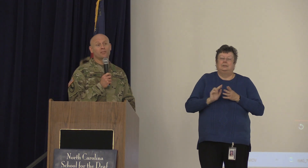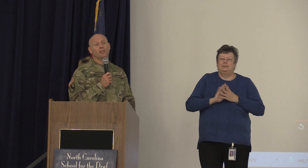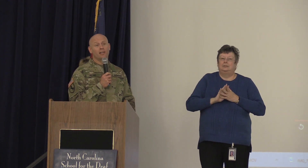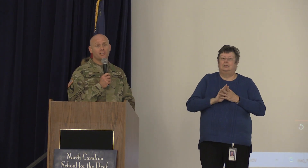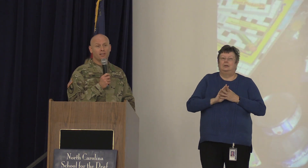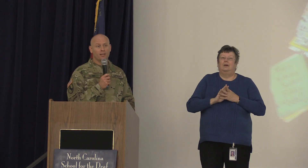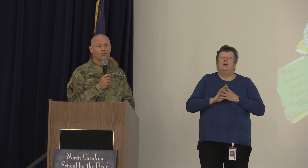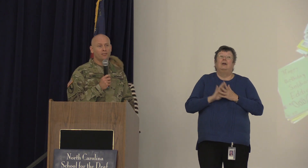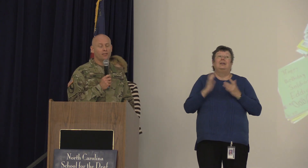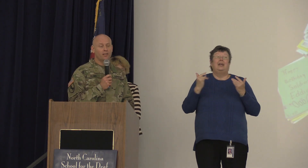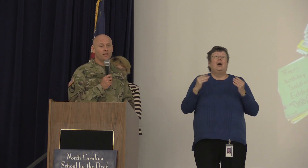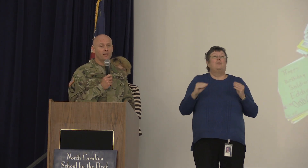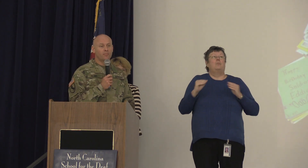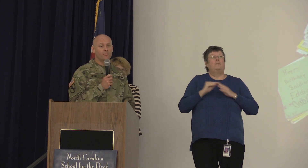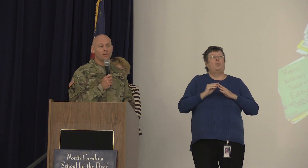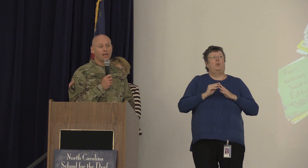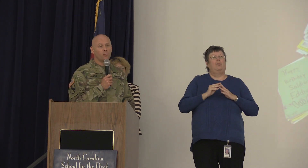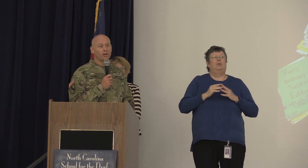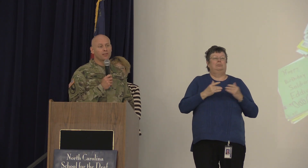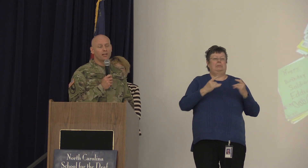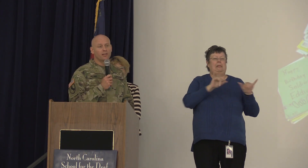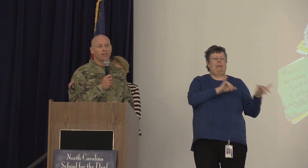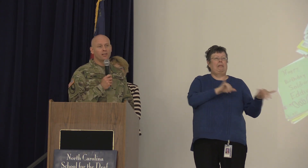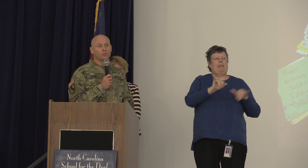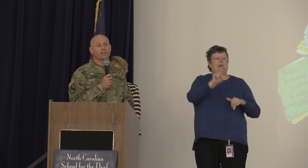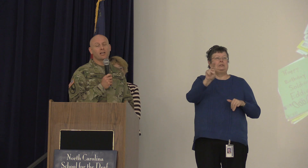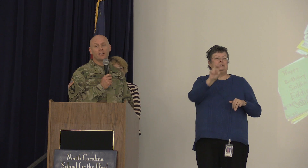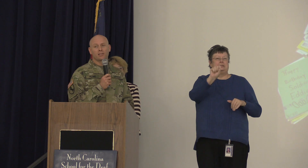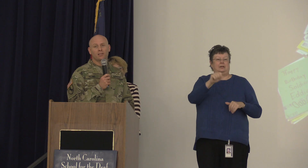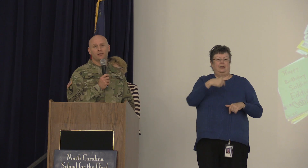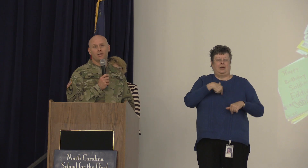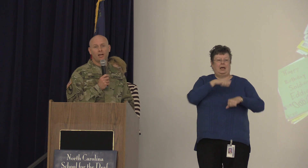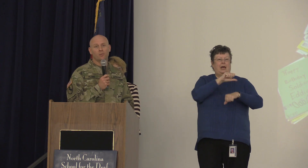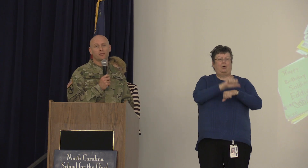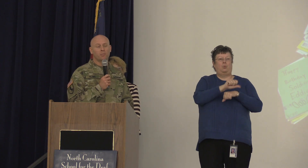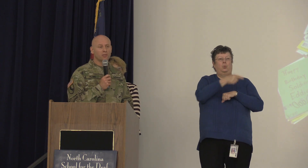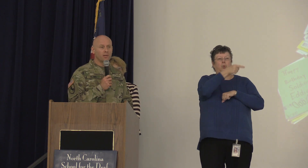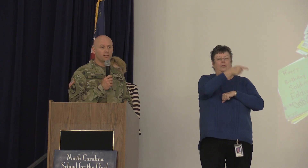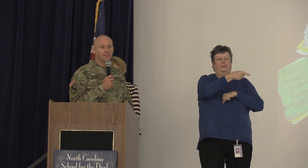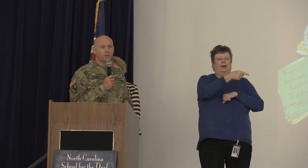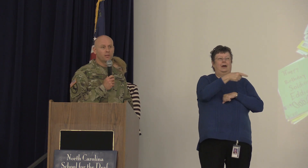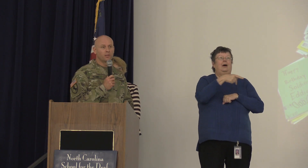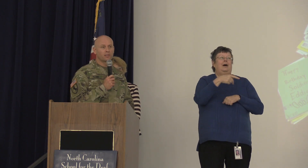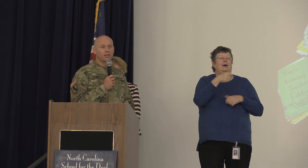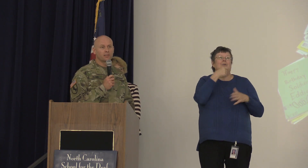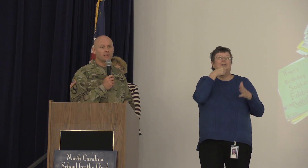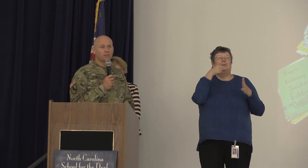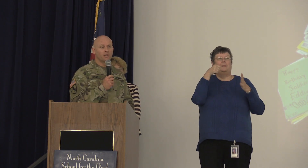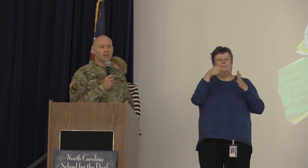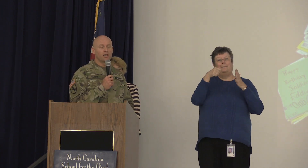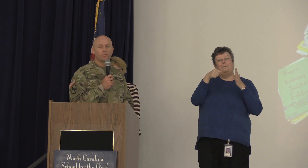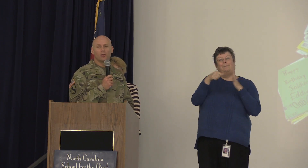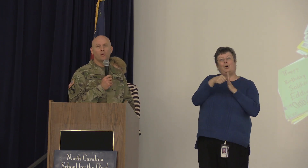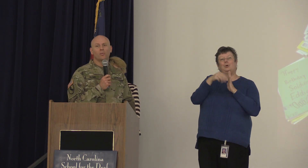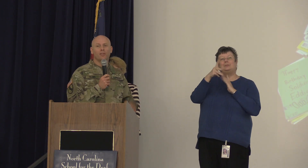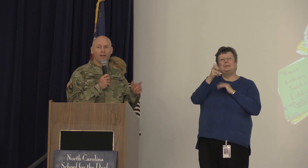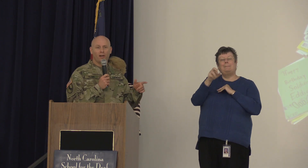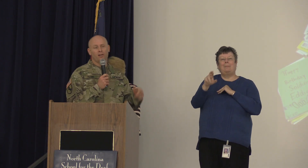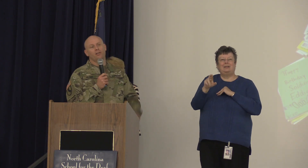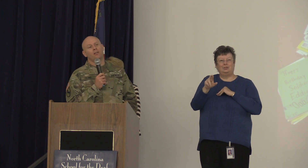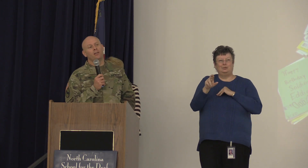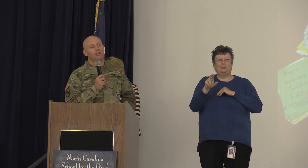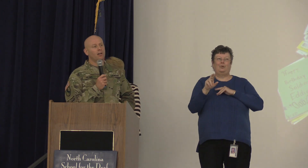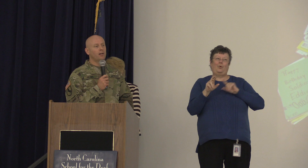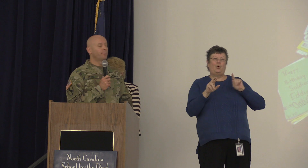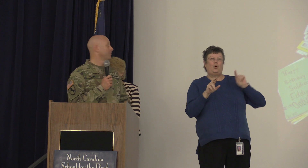very westernized now. I worked at the U.S. consulate. I was the postmaster for the U.S. consulate APO